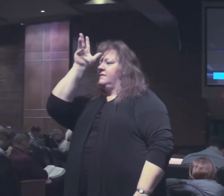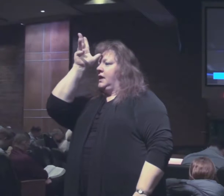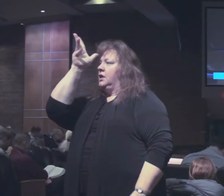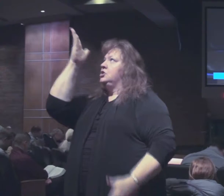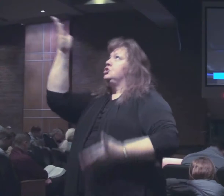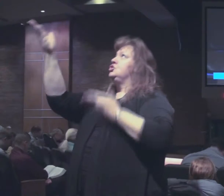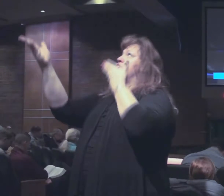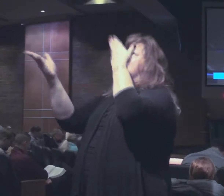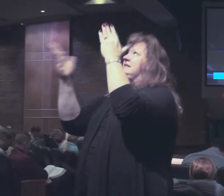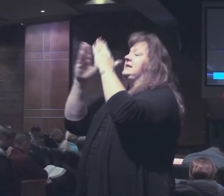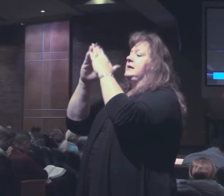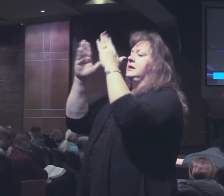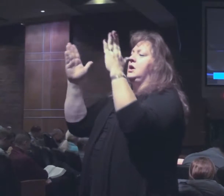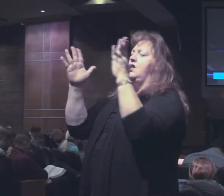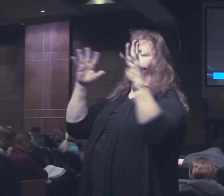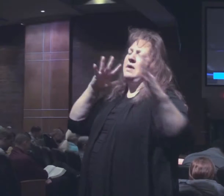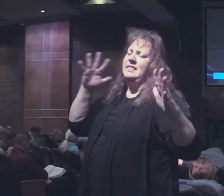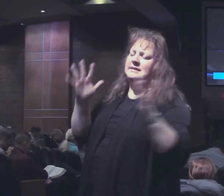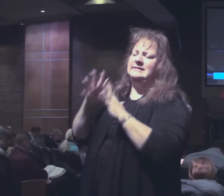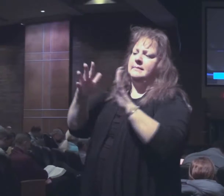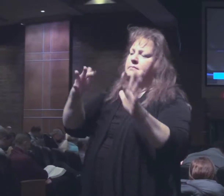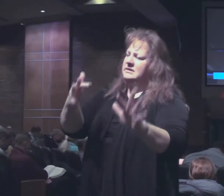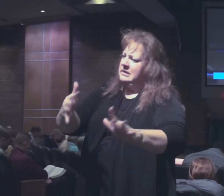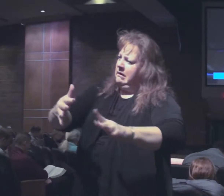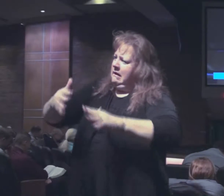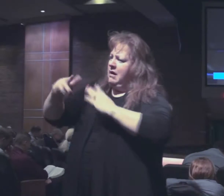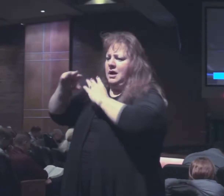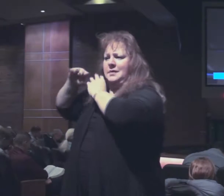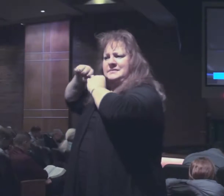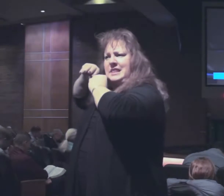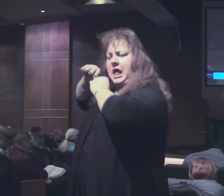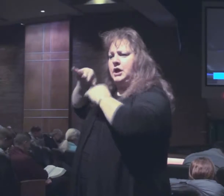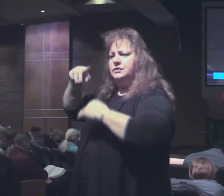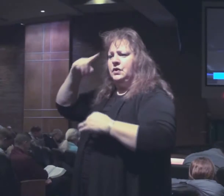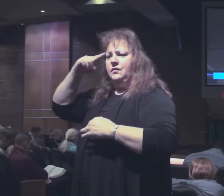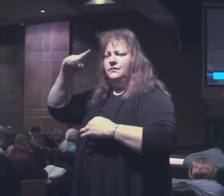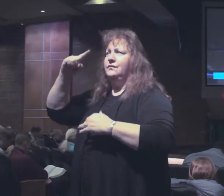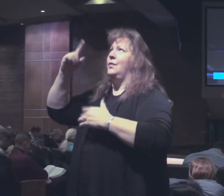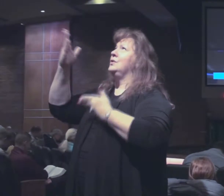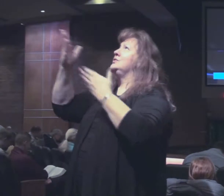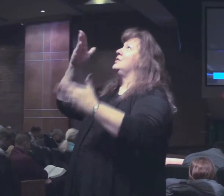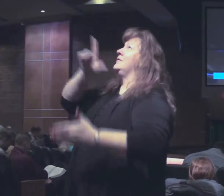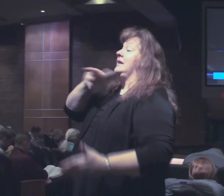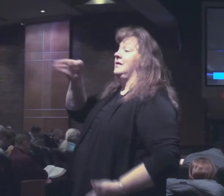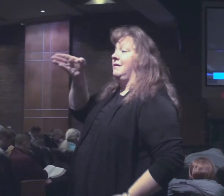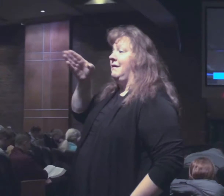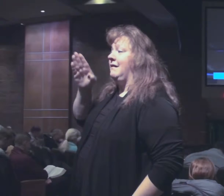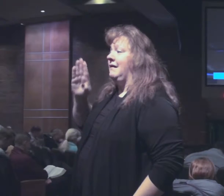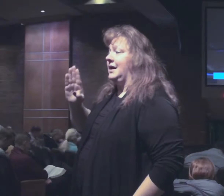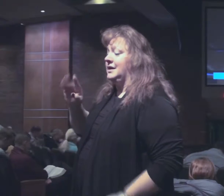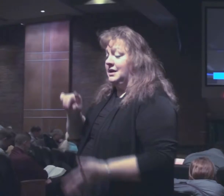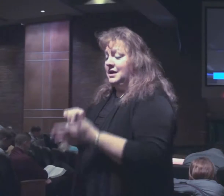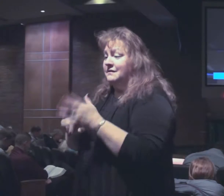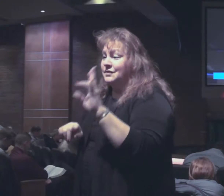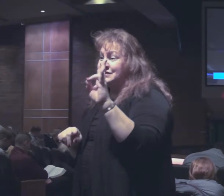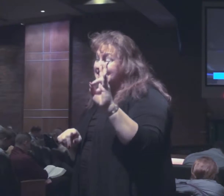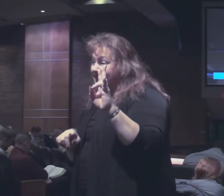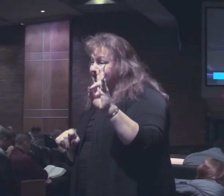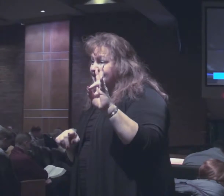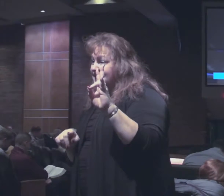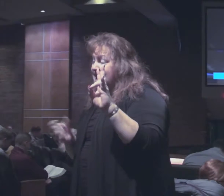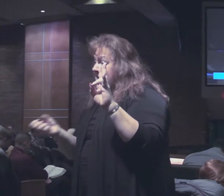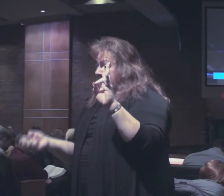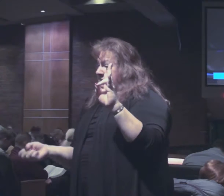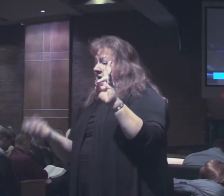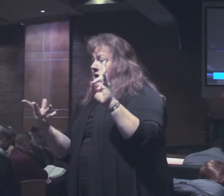in the house of the Lord with cymbals, harps, lyres for the service of the house of God. Verse 7, the number